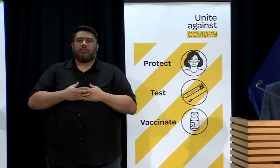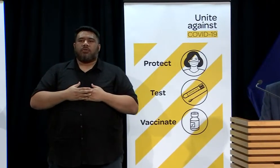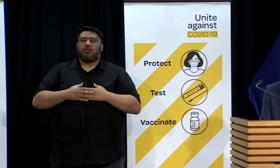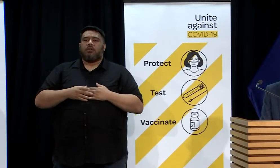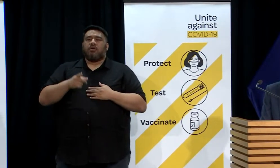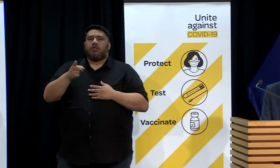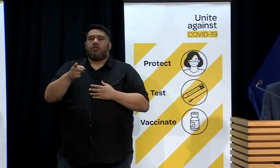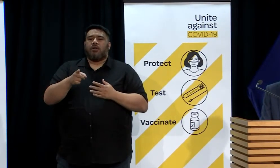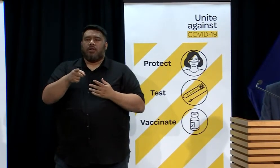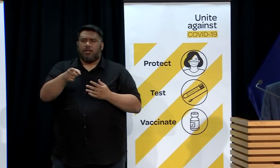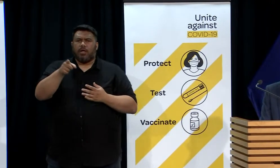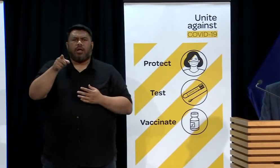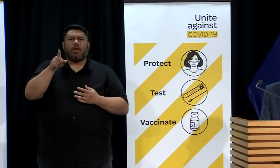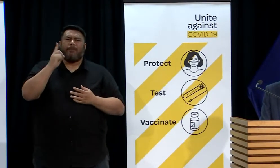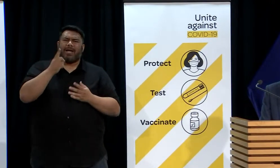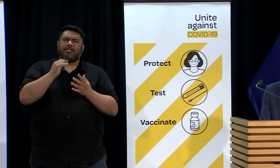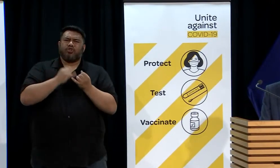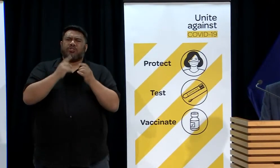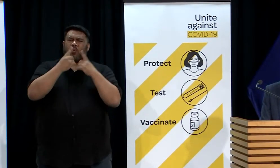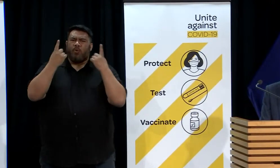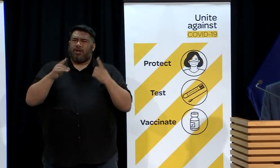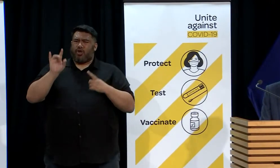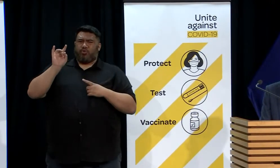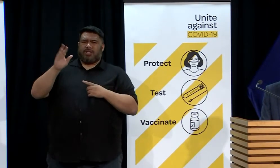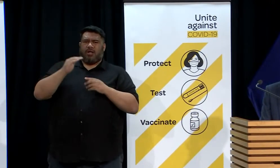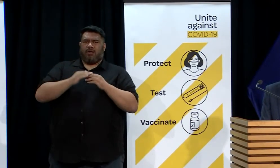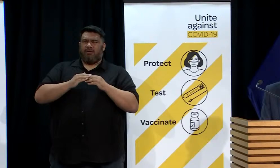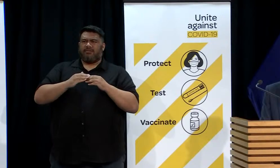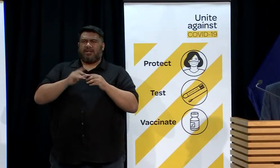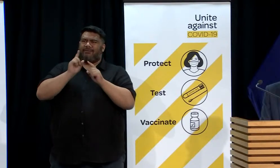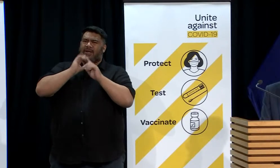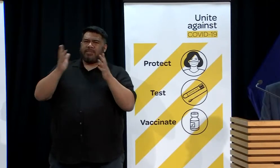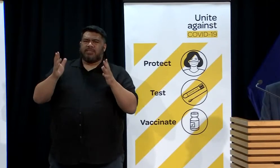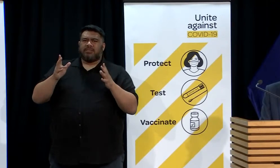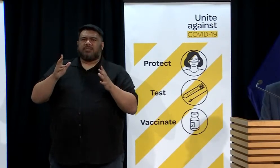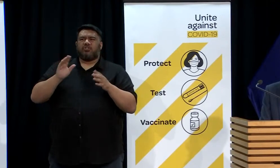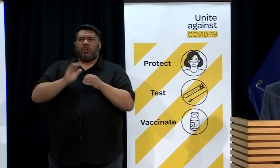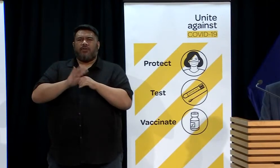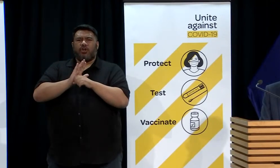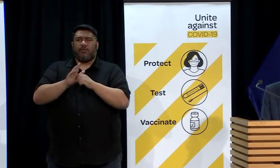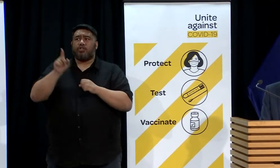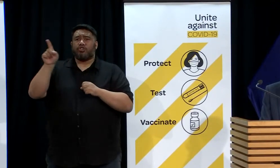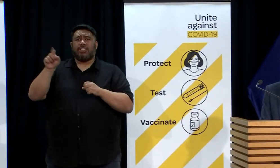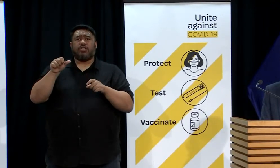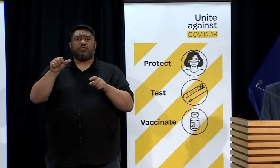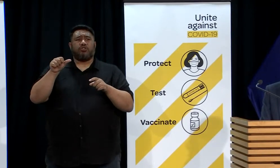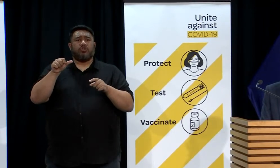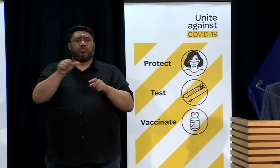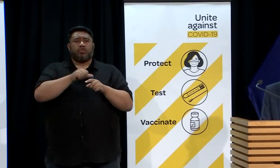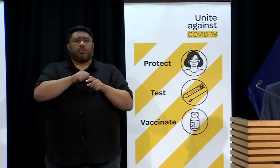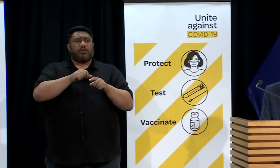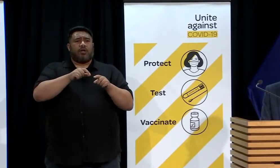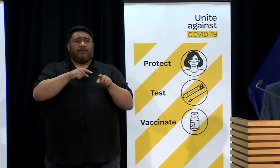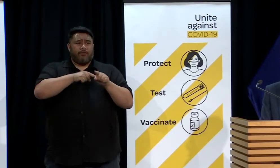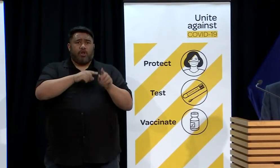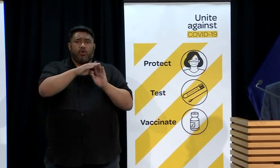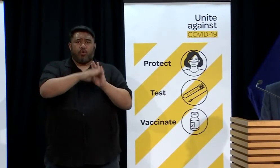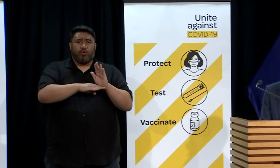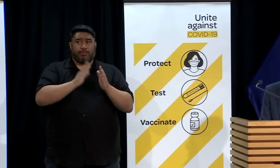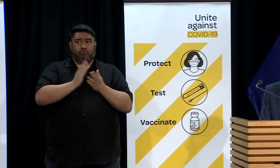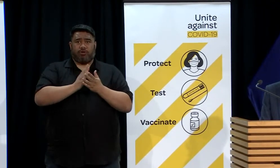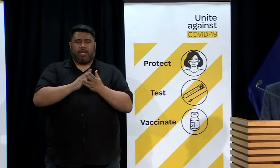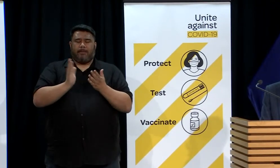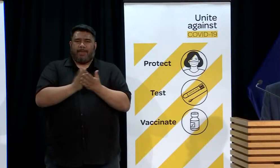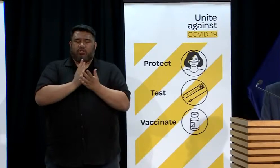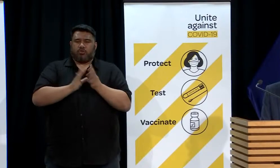might... Doesn't she have an obligation as somebody that's high profile to not just be following the rules, but to be very high above them, and there can